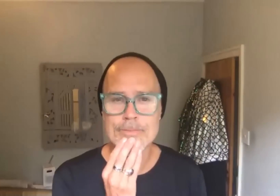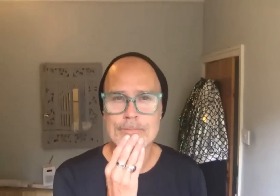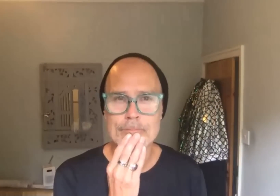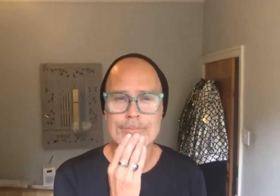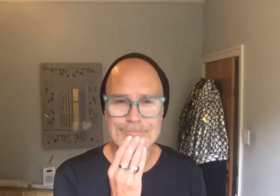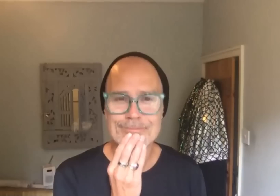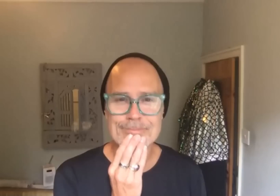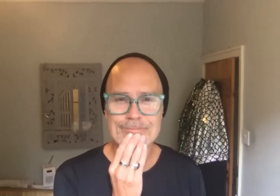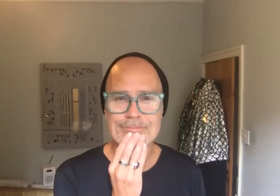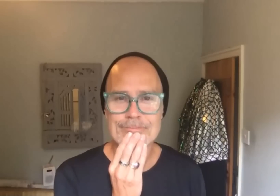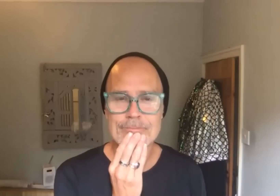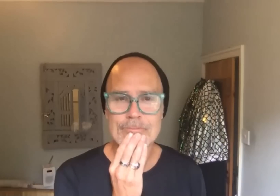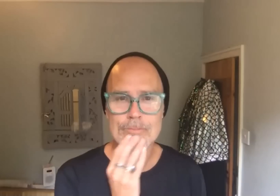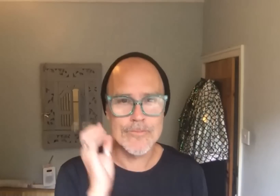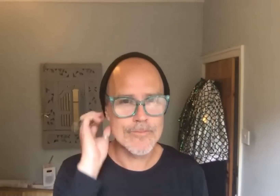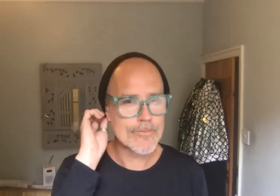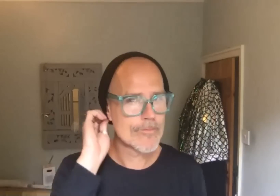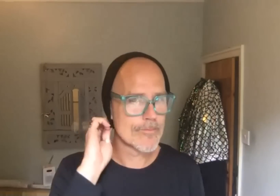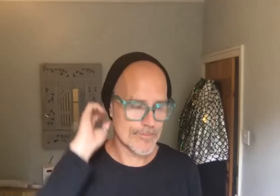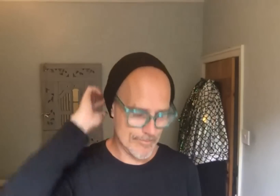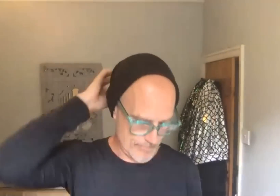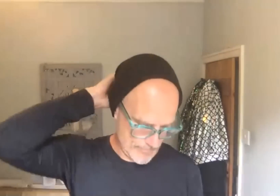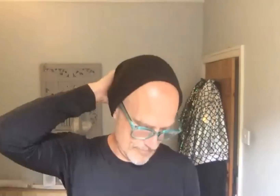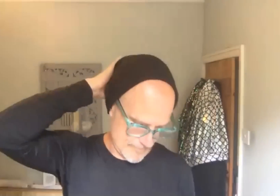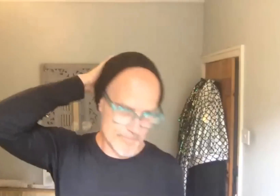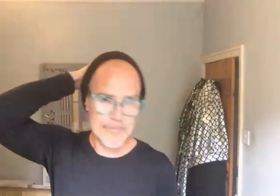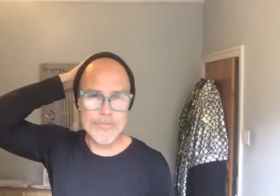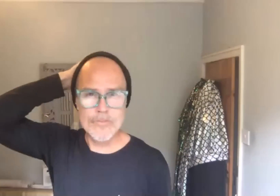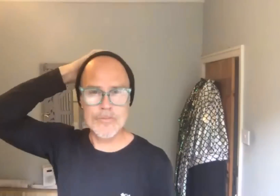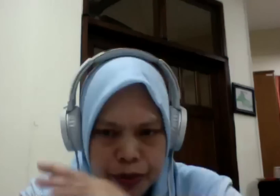Okay, so is there any response from